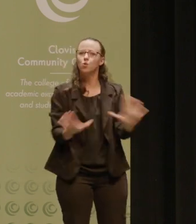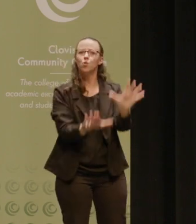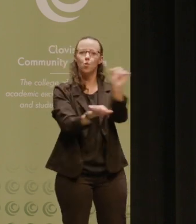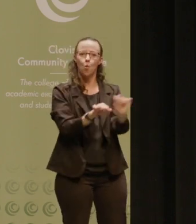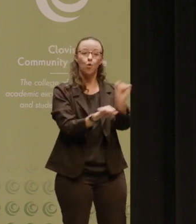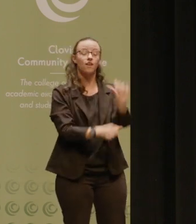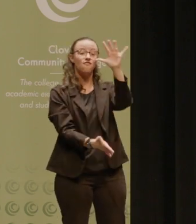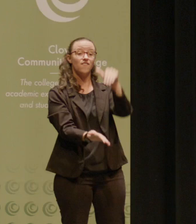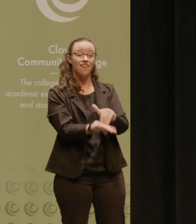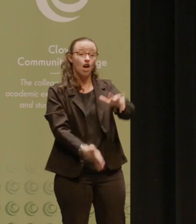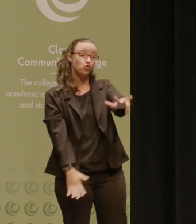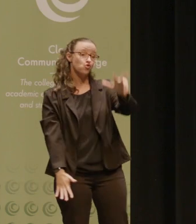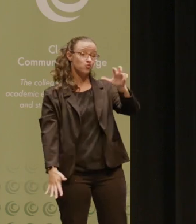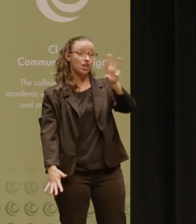together.